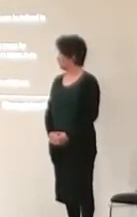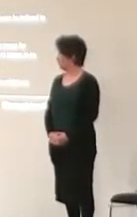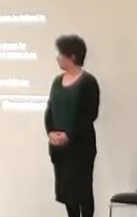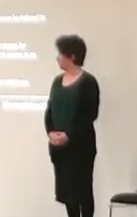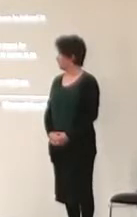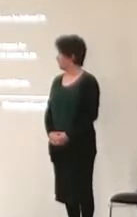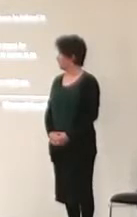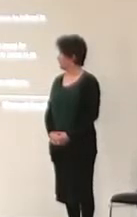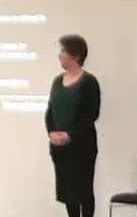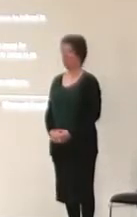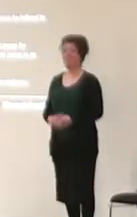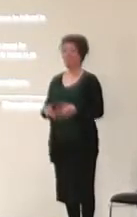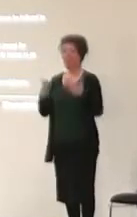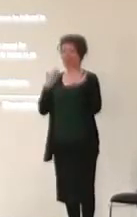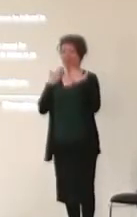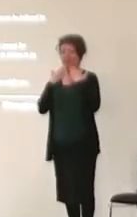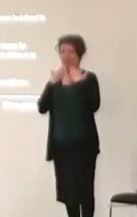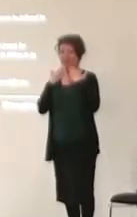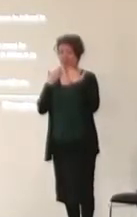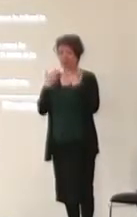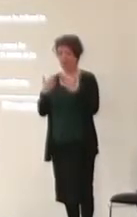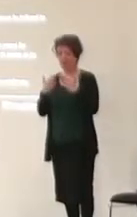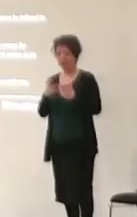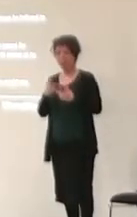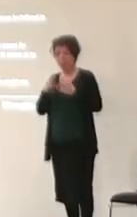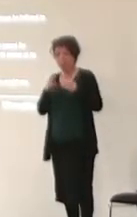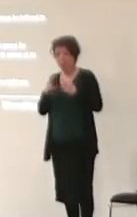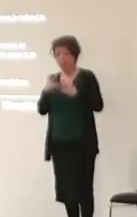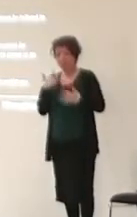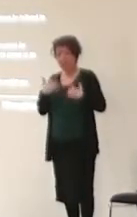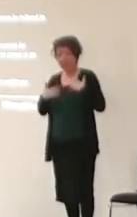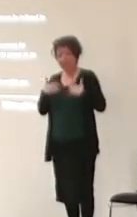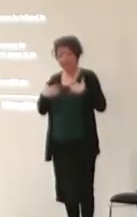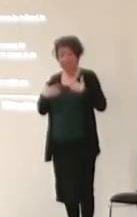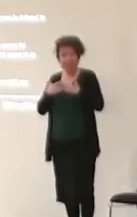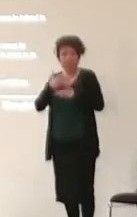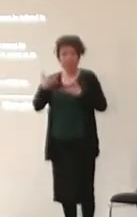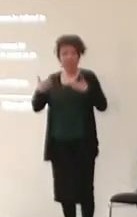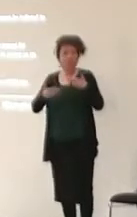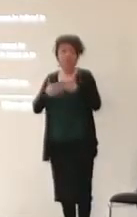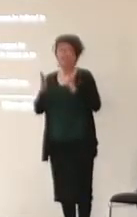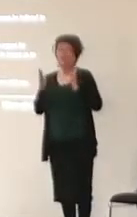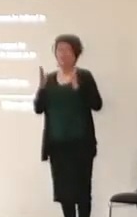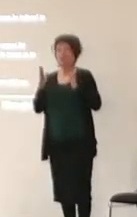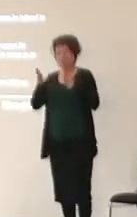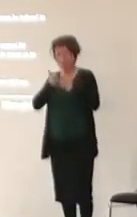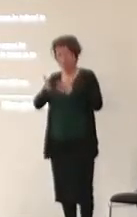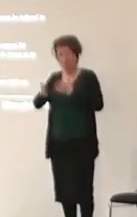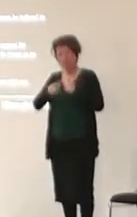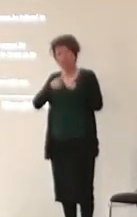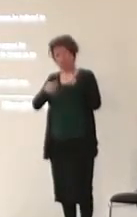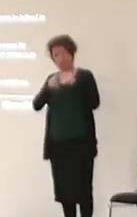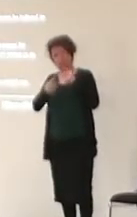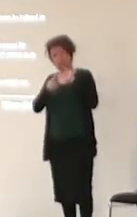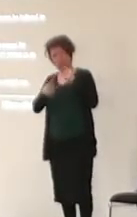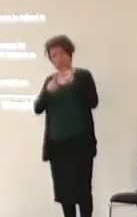Cool. Okay, thank you very much for that. I hope you had some interesting conversations. We're just going to go through each case study